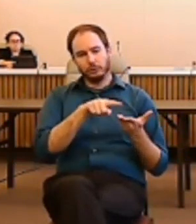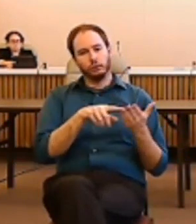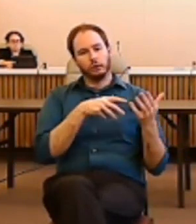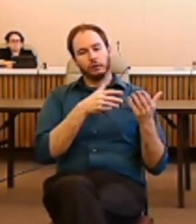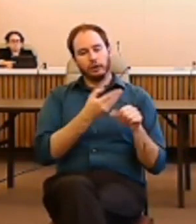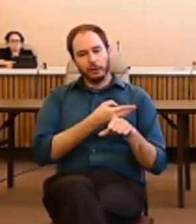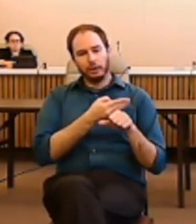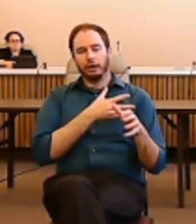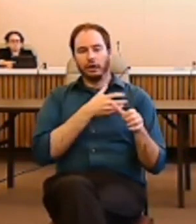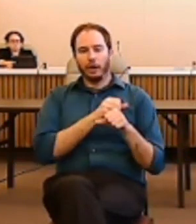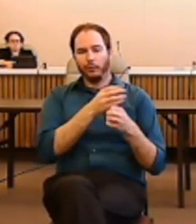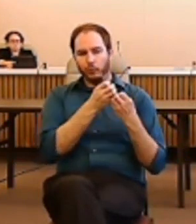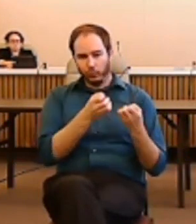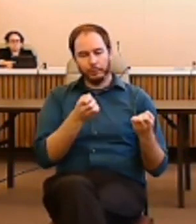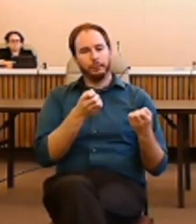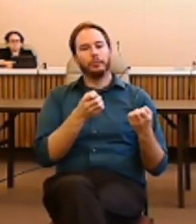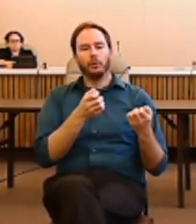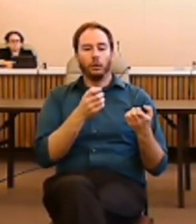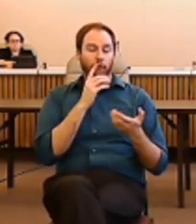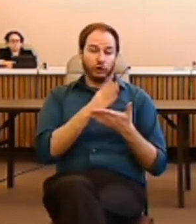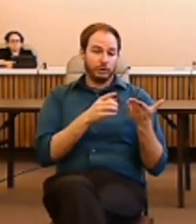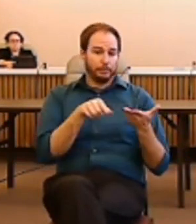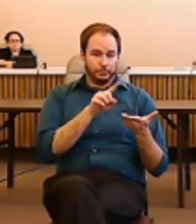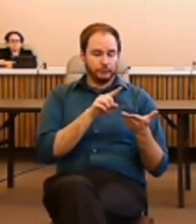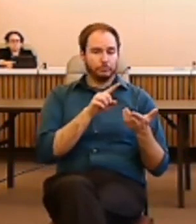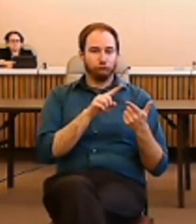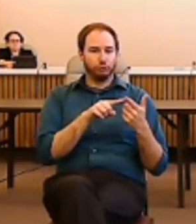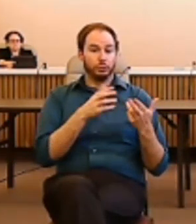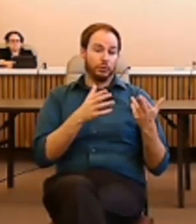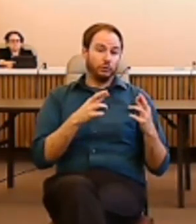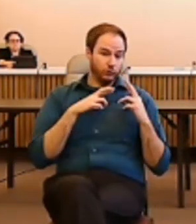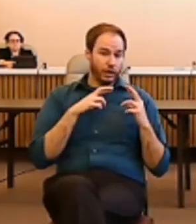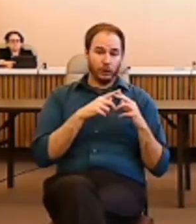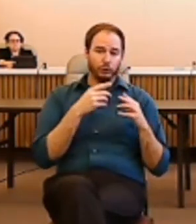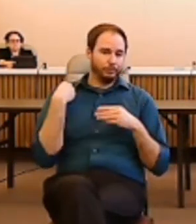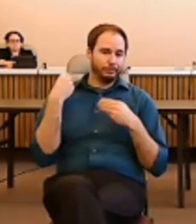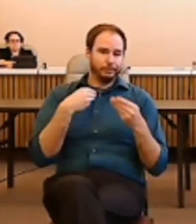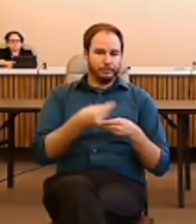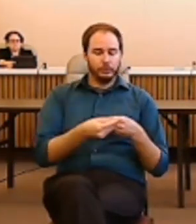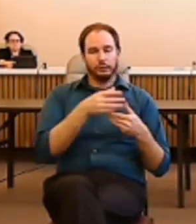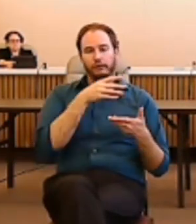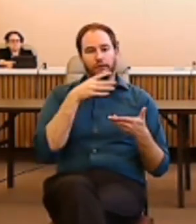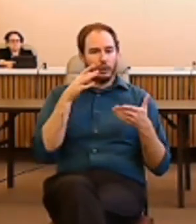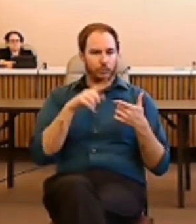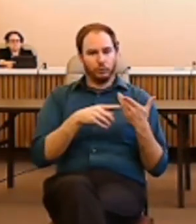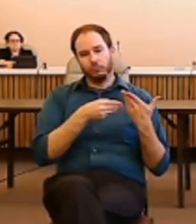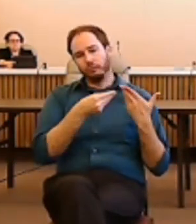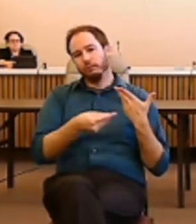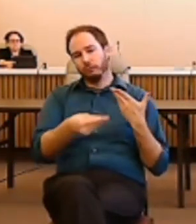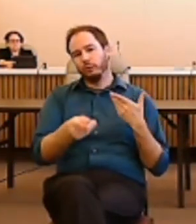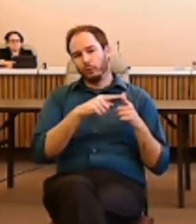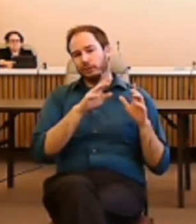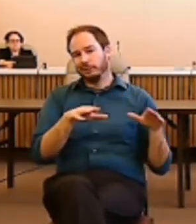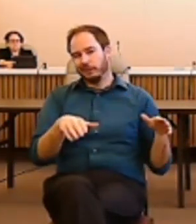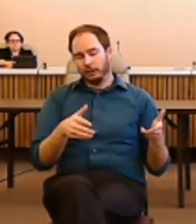their equipment, and or for some of them, it's to retire and pass the farm down to their descendants.